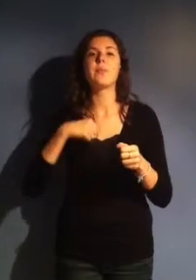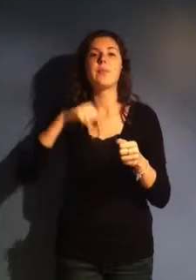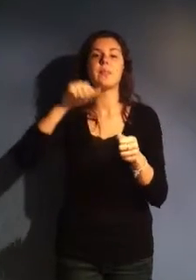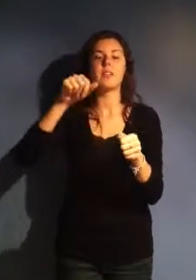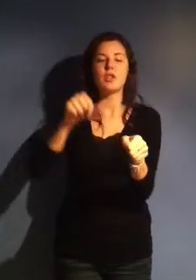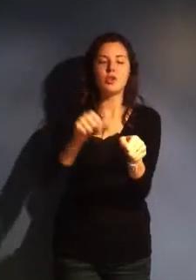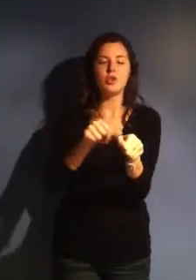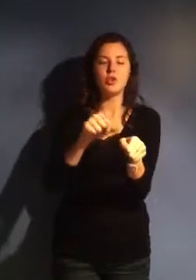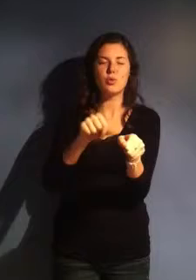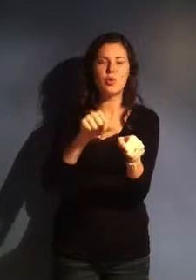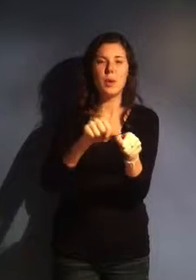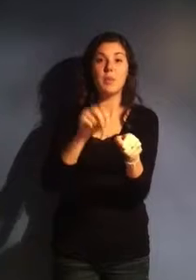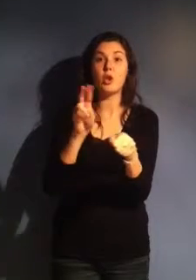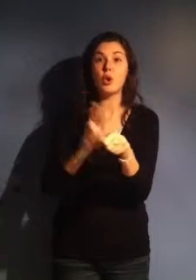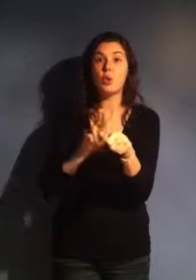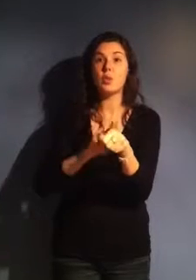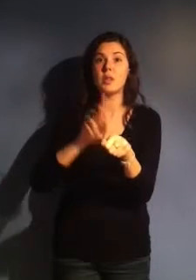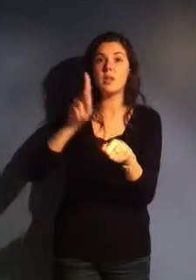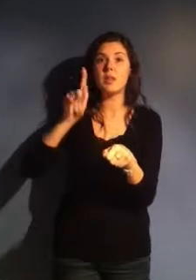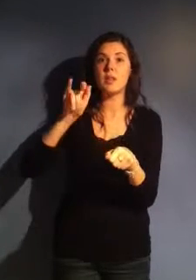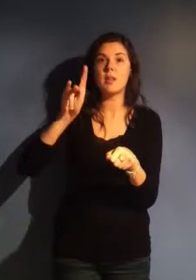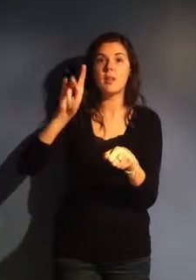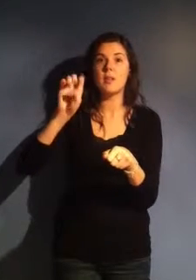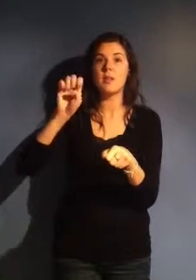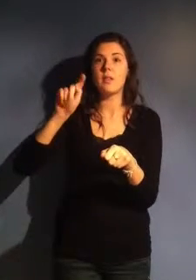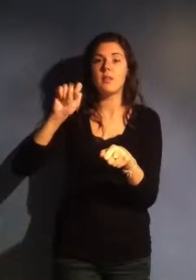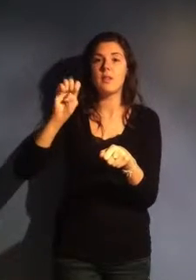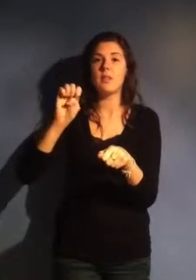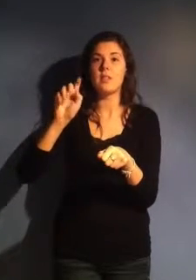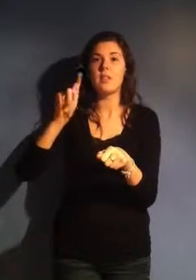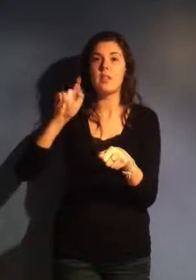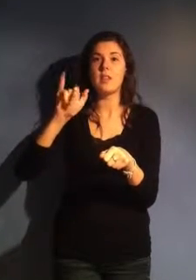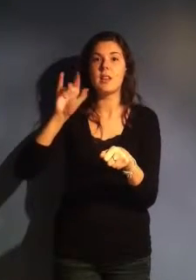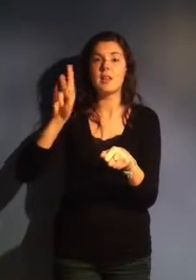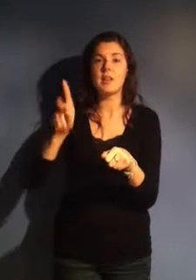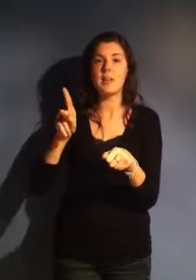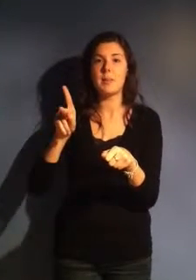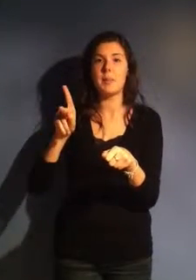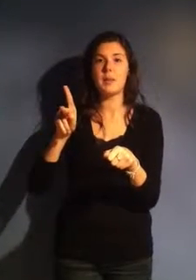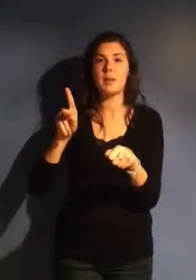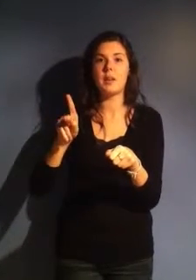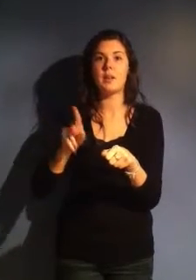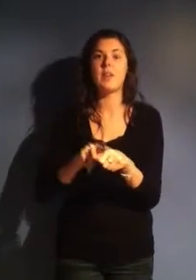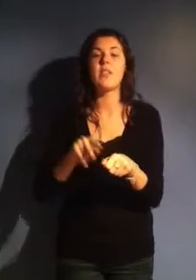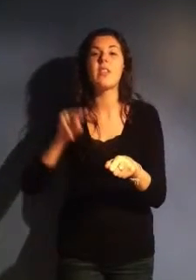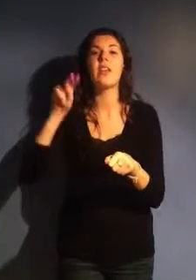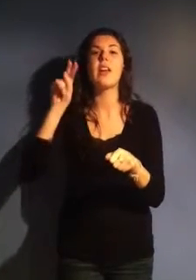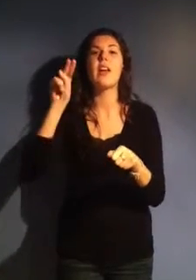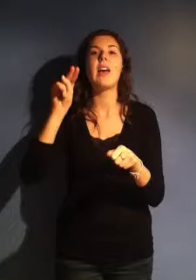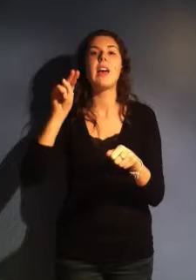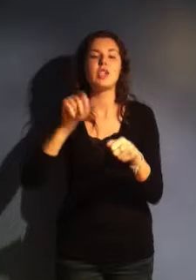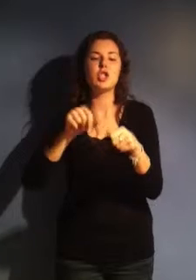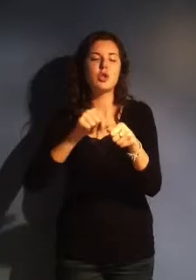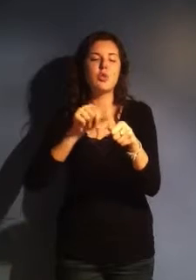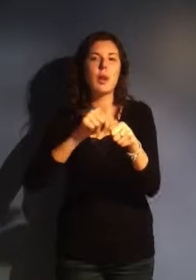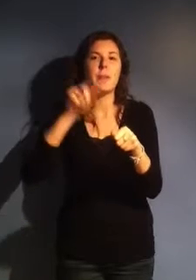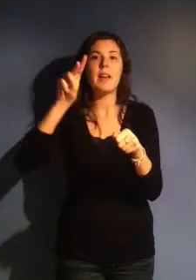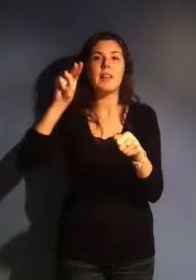the NCMV B71 with the end of my tip and put a little chunk of that